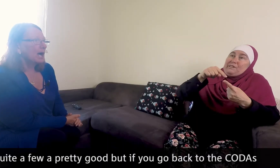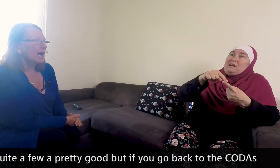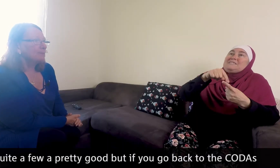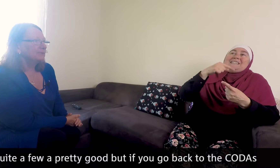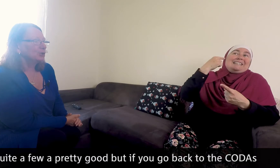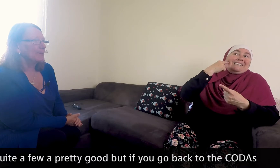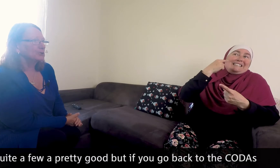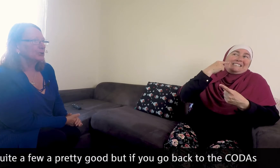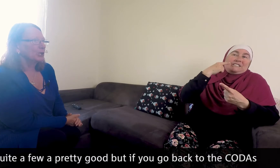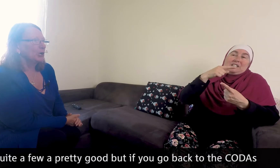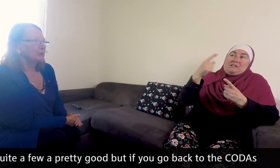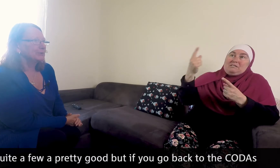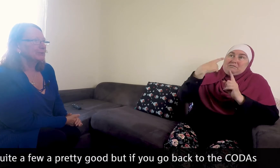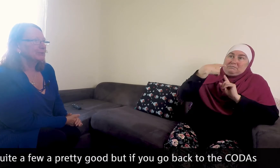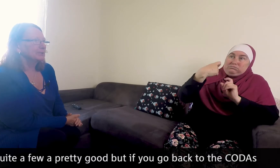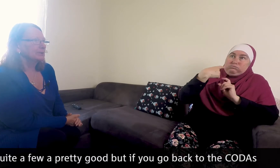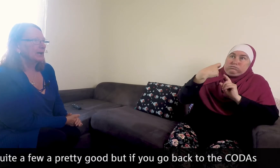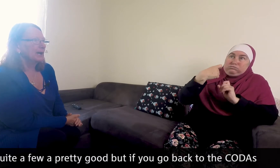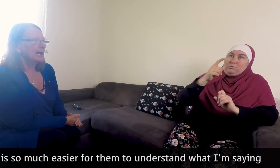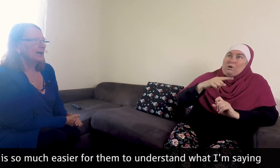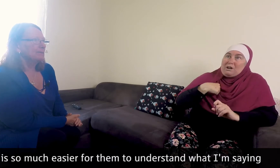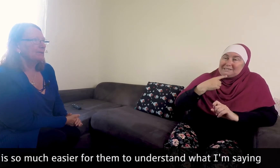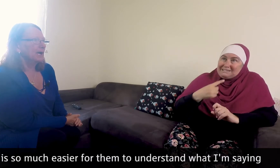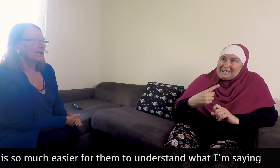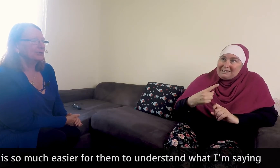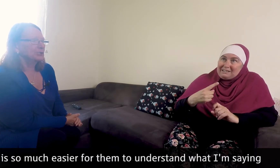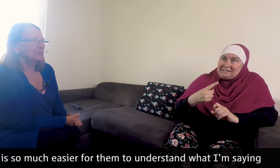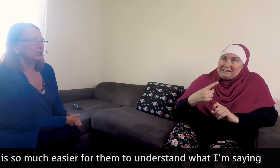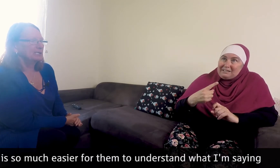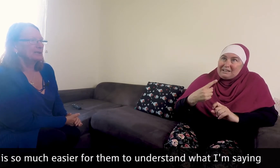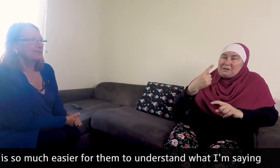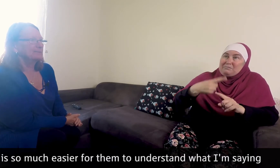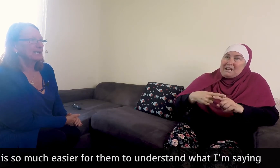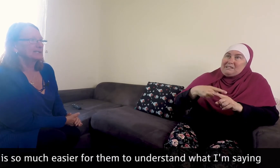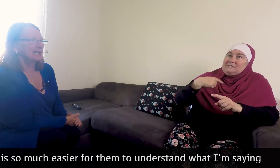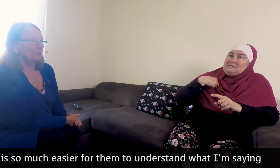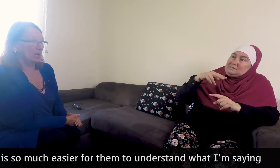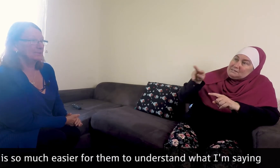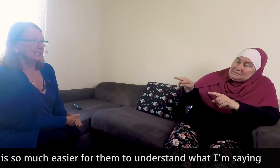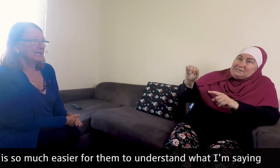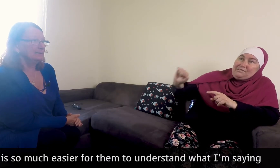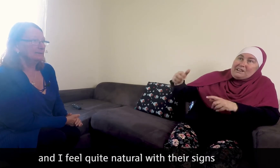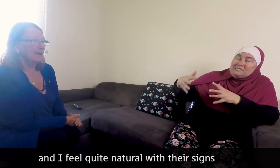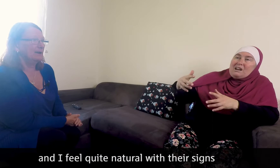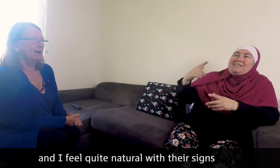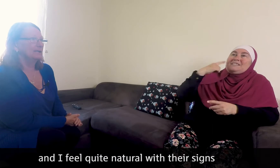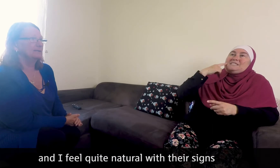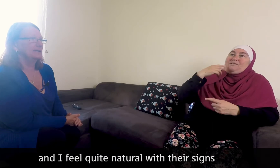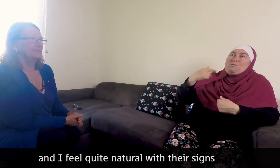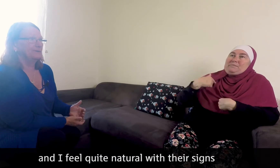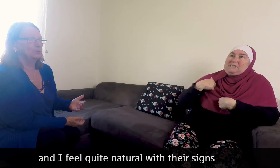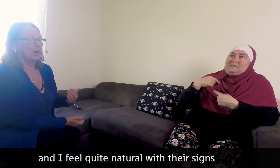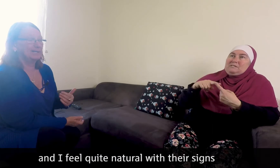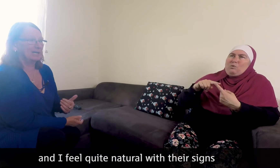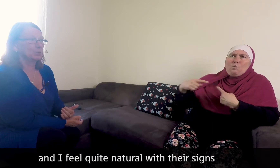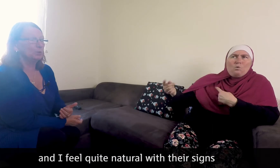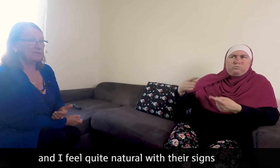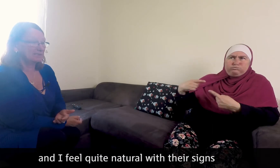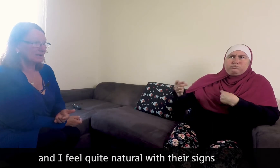But if you go back to the coders, it is so much easier for them to understand what I'm saying, and I feel quite natural with their